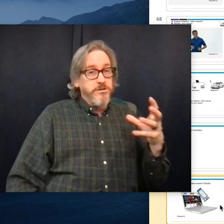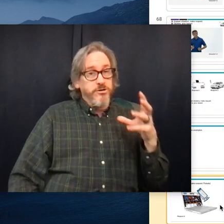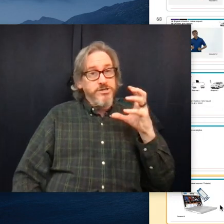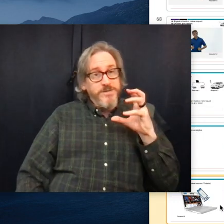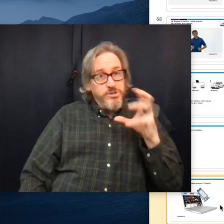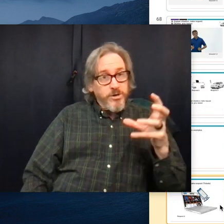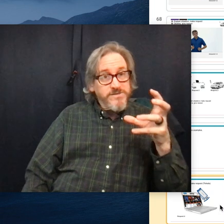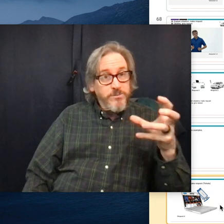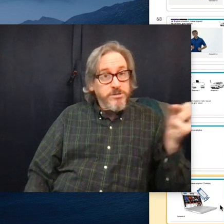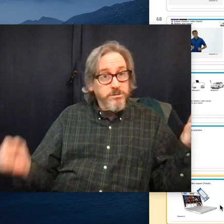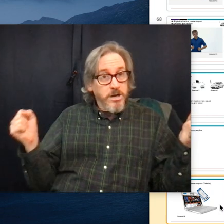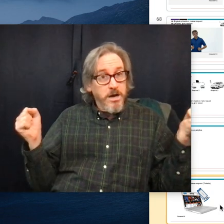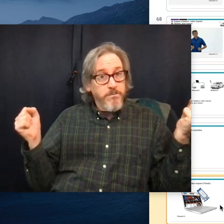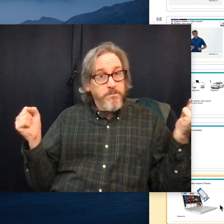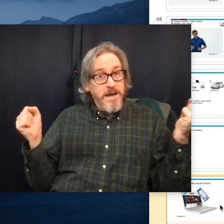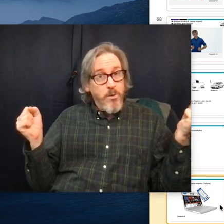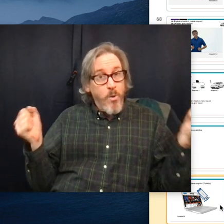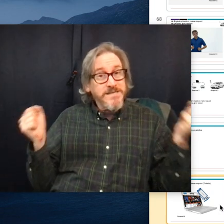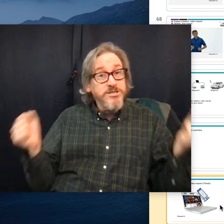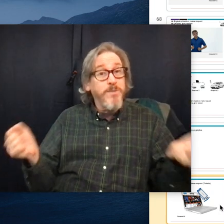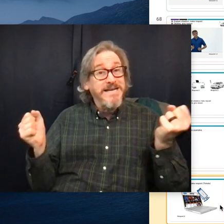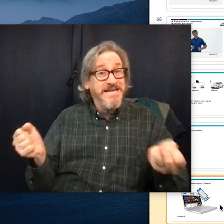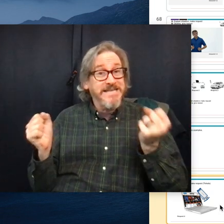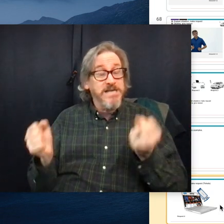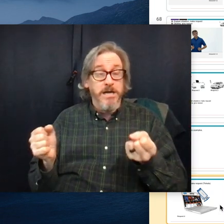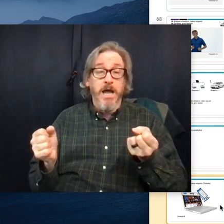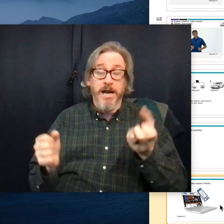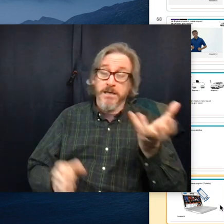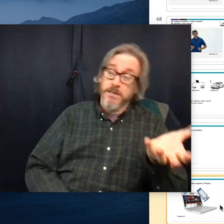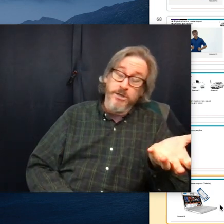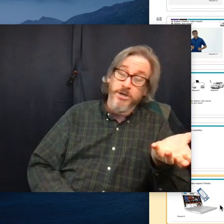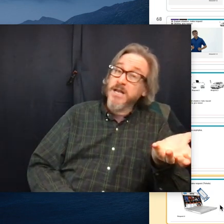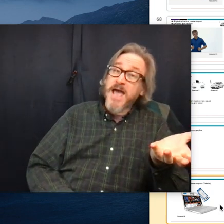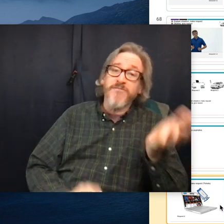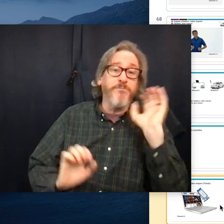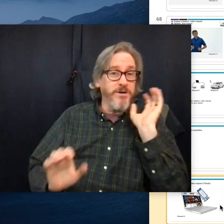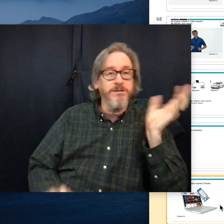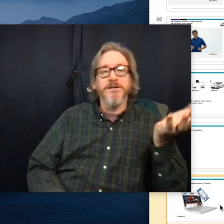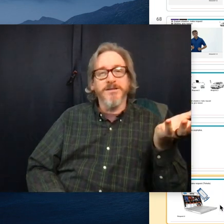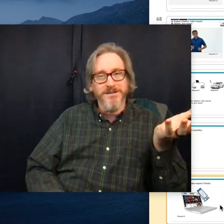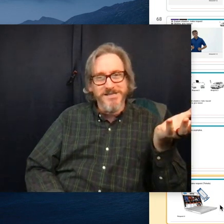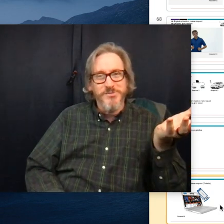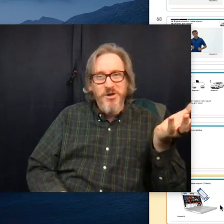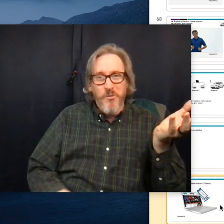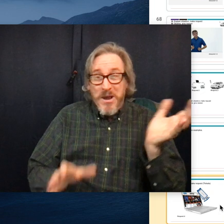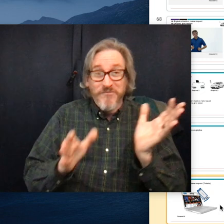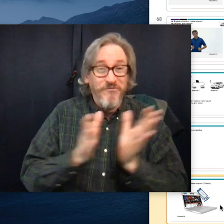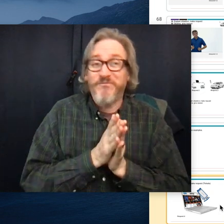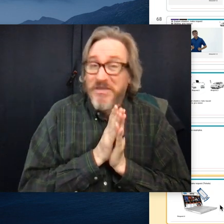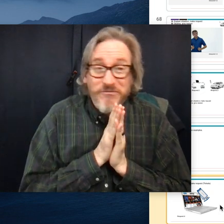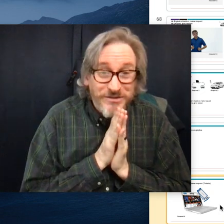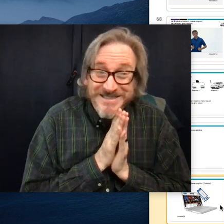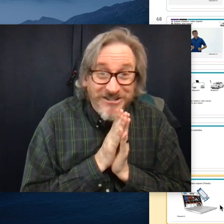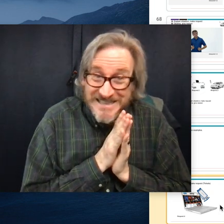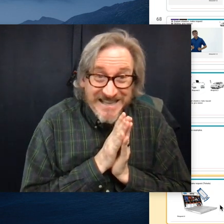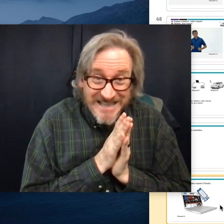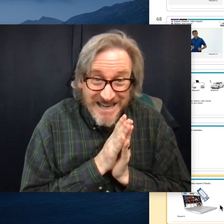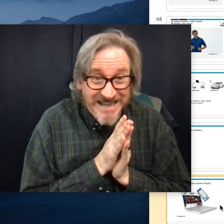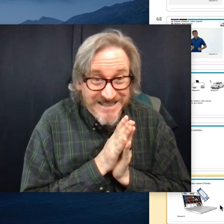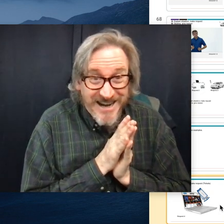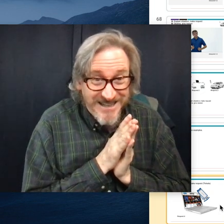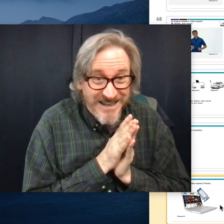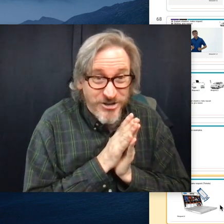Now, the next thing, that last thing I typed about in ASL, we're actively watching and constantly responding. Start to be aware